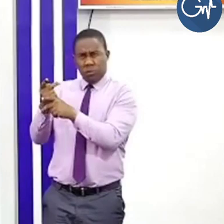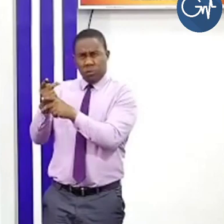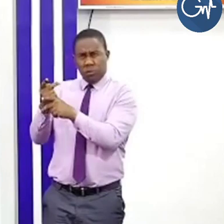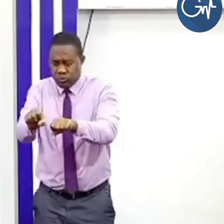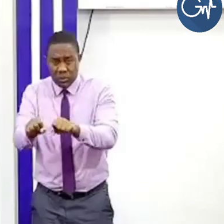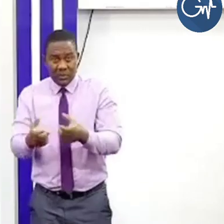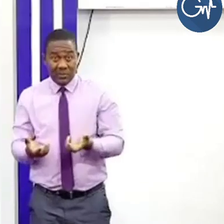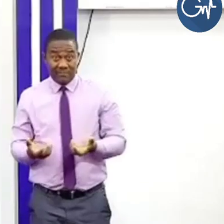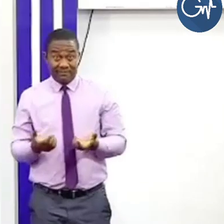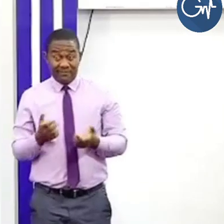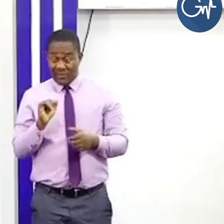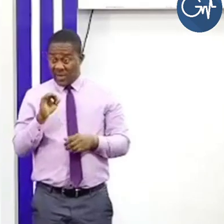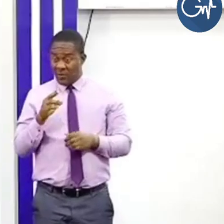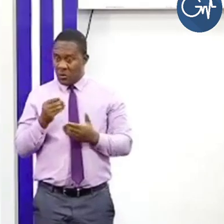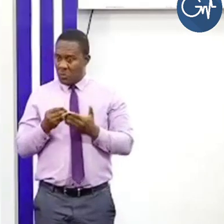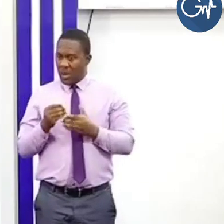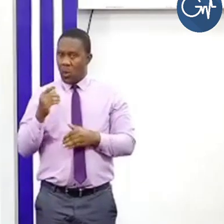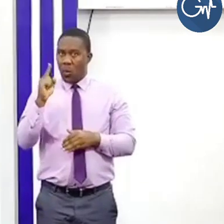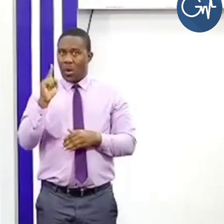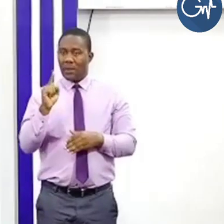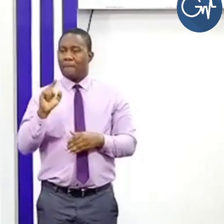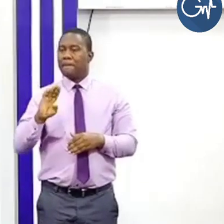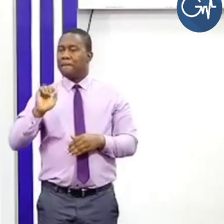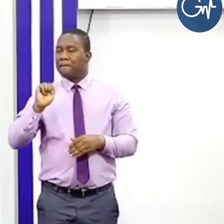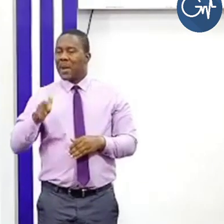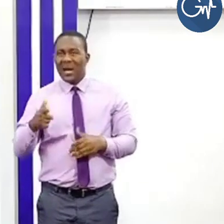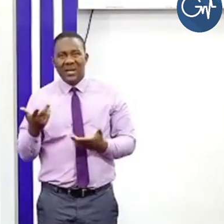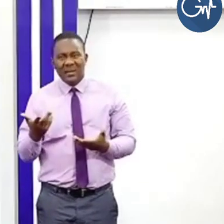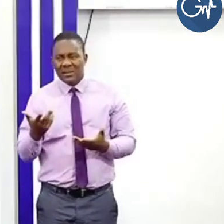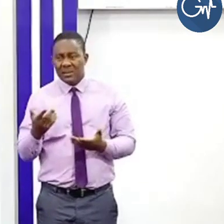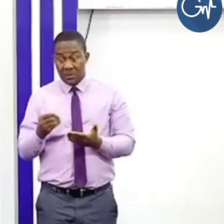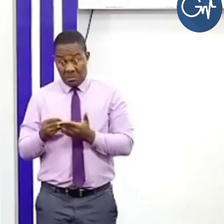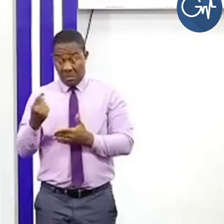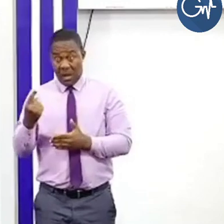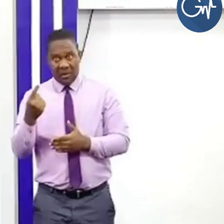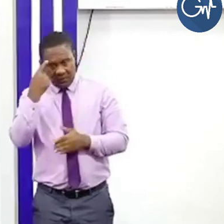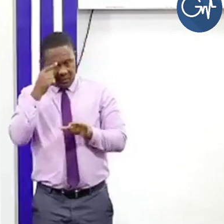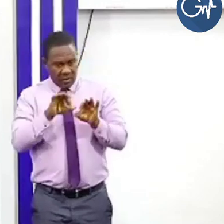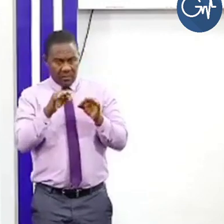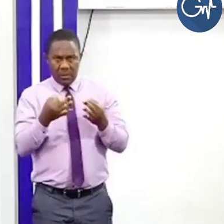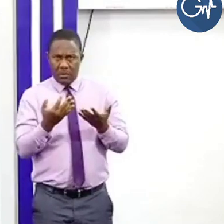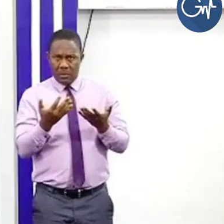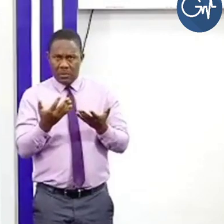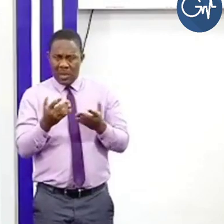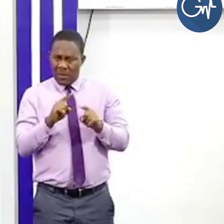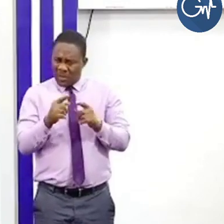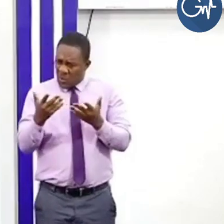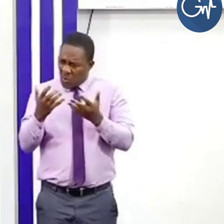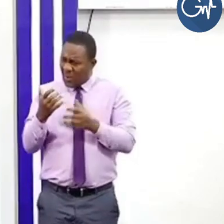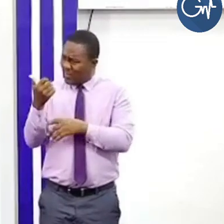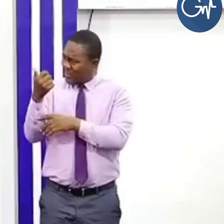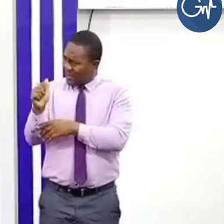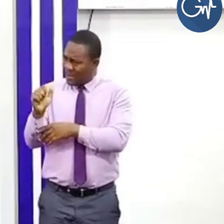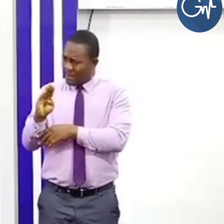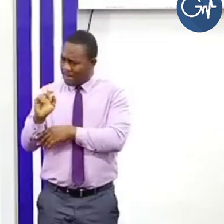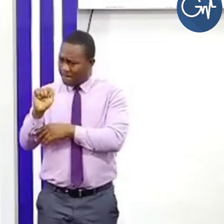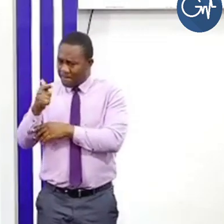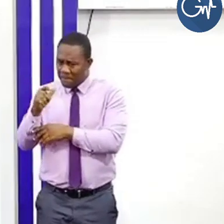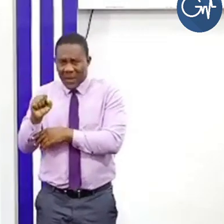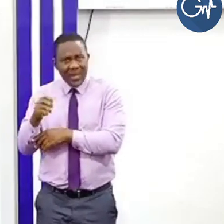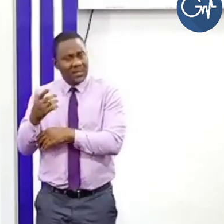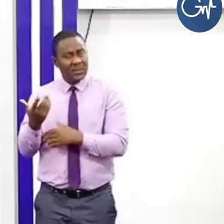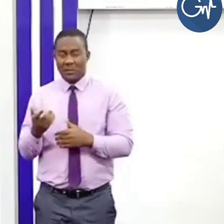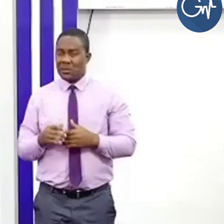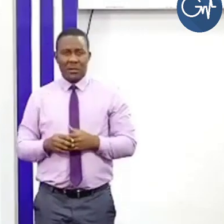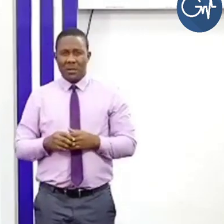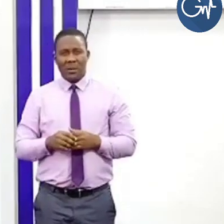bag mi na kada bia oto no oso wonko awu edu esa onipa kwa na oto no so ohun se ni hia unti no odebo no